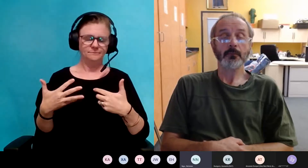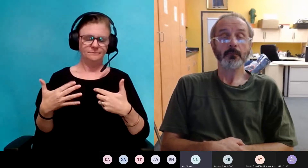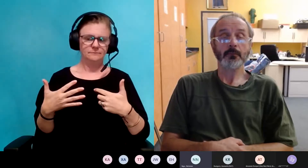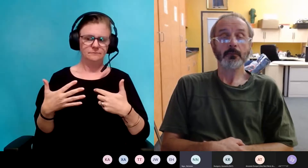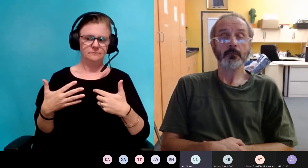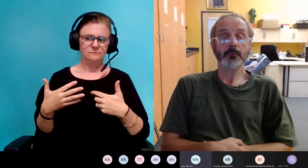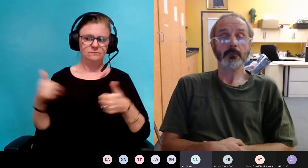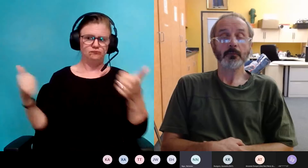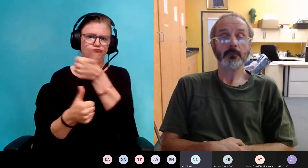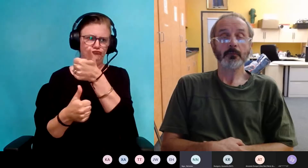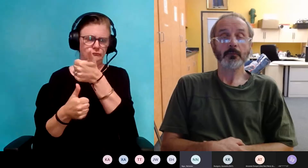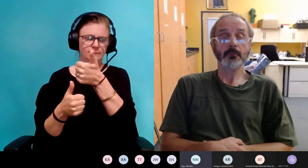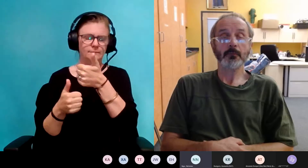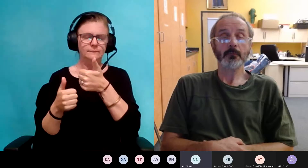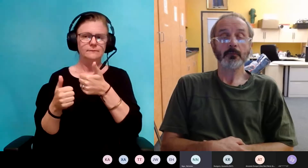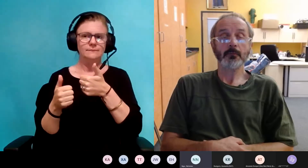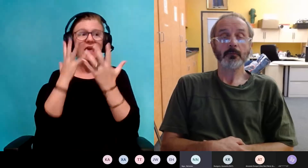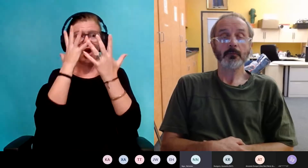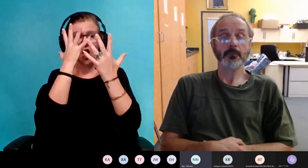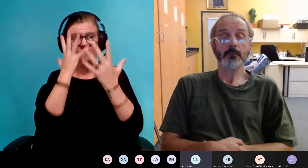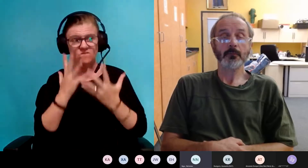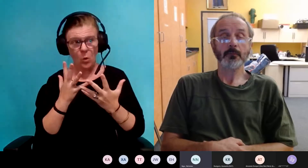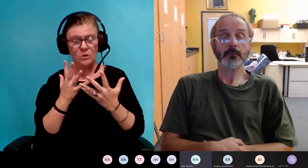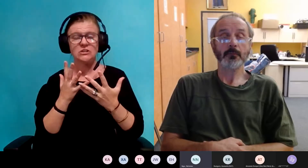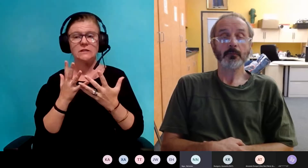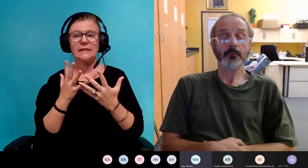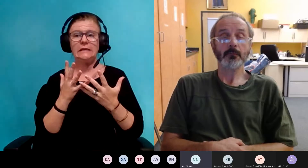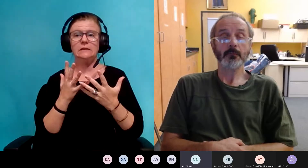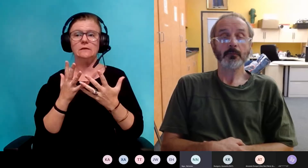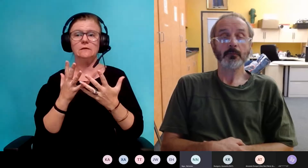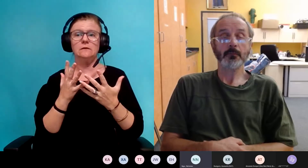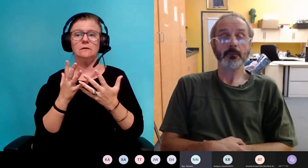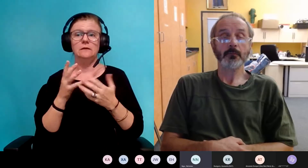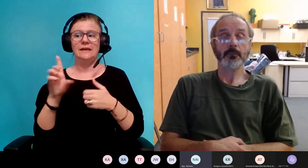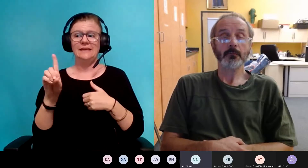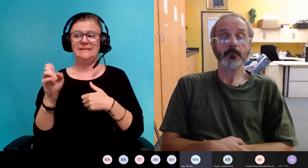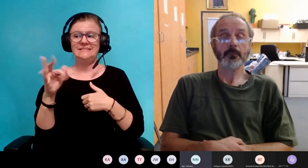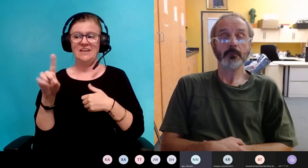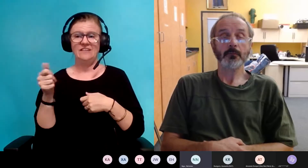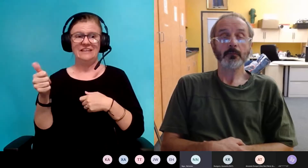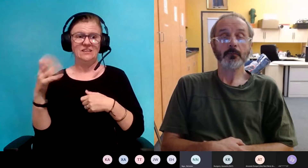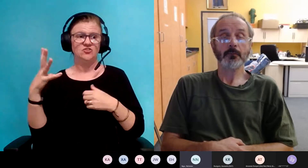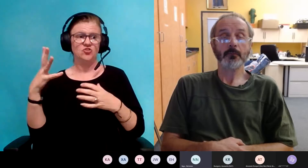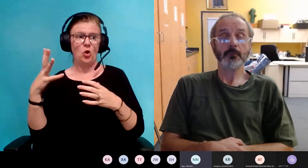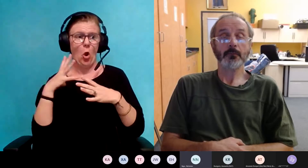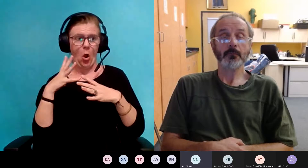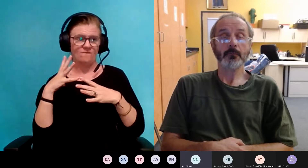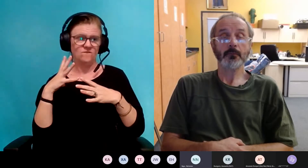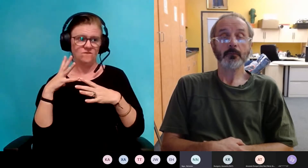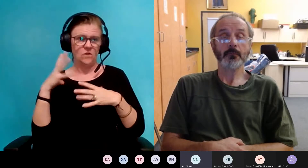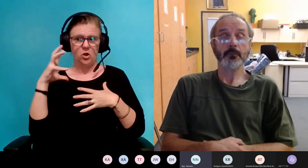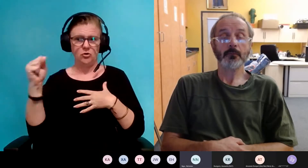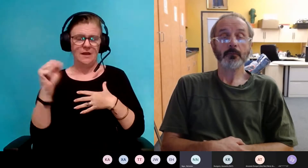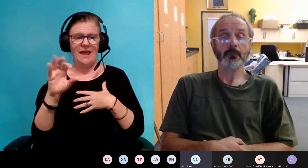directly reports to David. The unfortunate part is that David is actually currently out on leave,